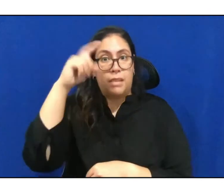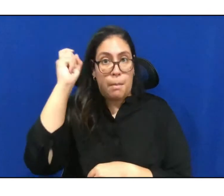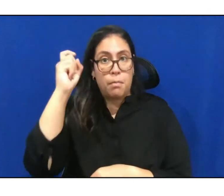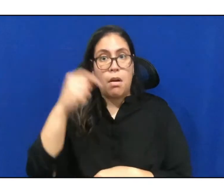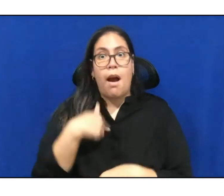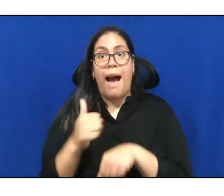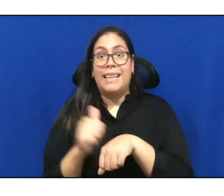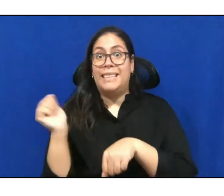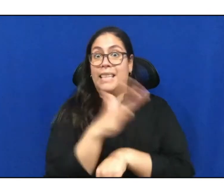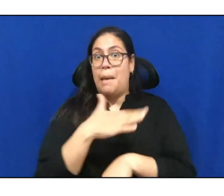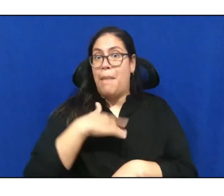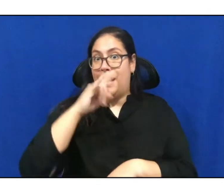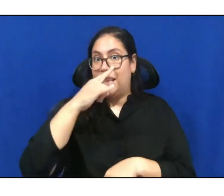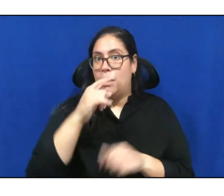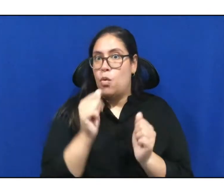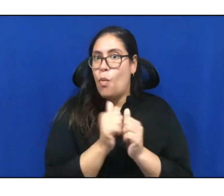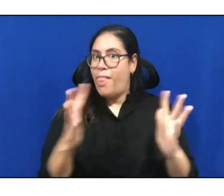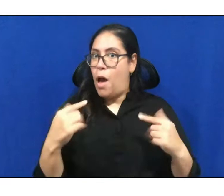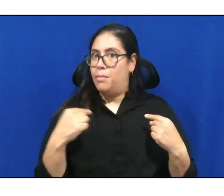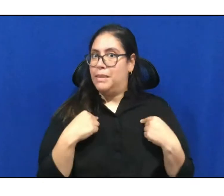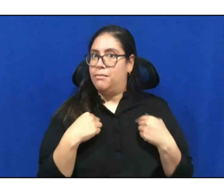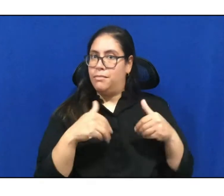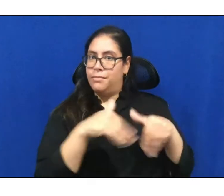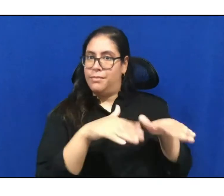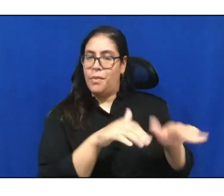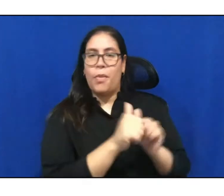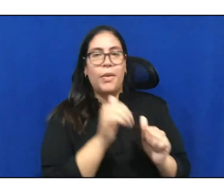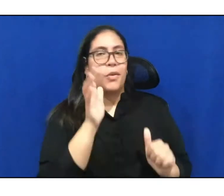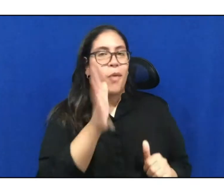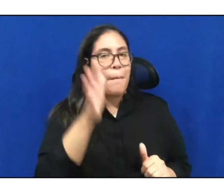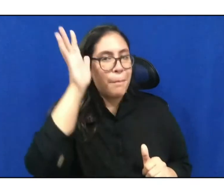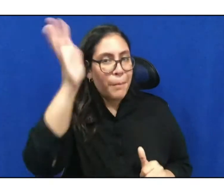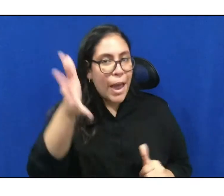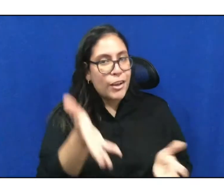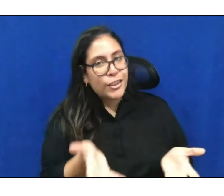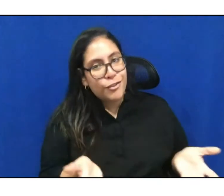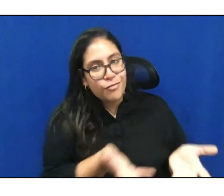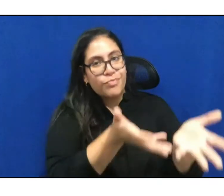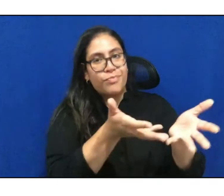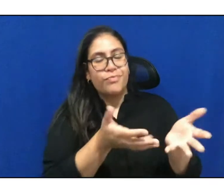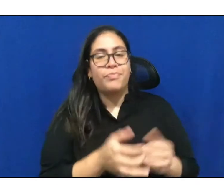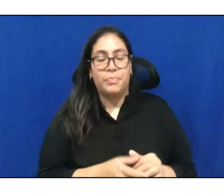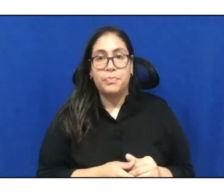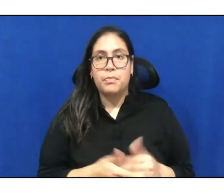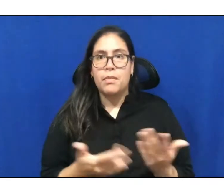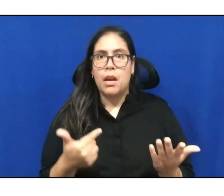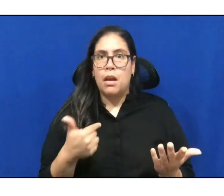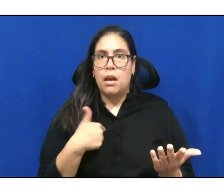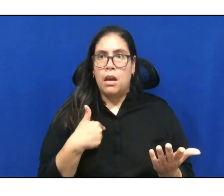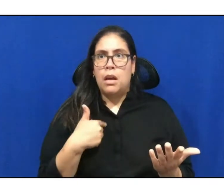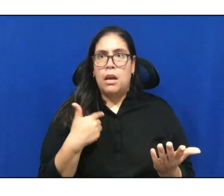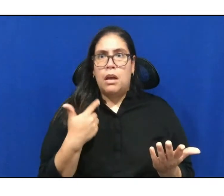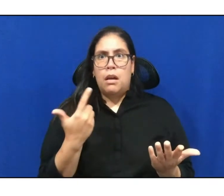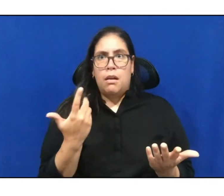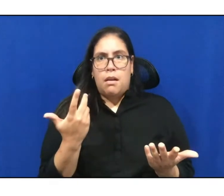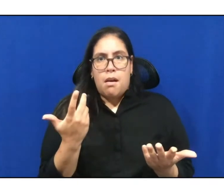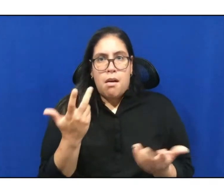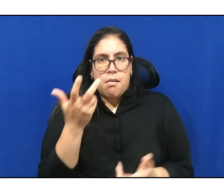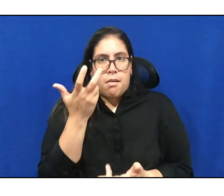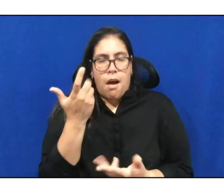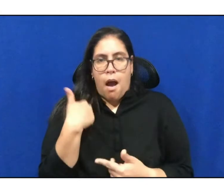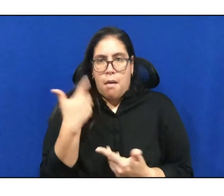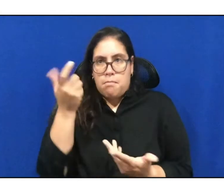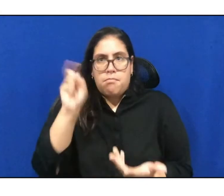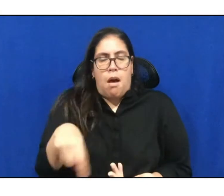me to be with their grandparents, and I can't not help but think about all the